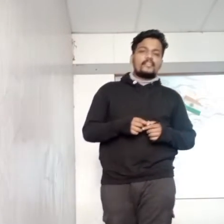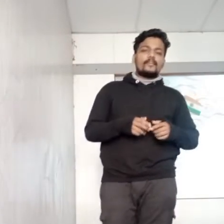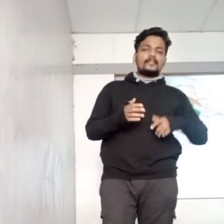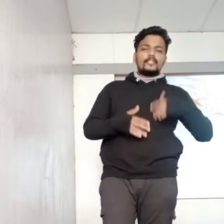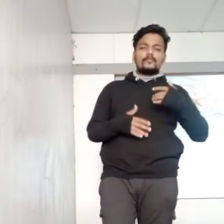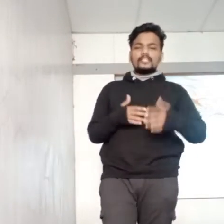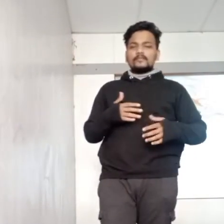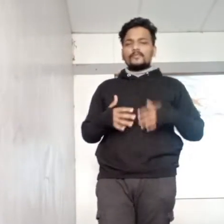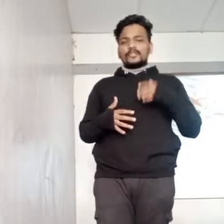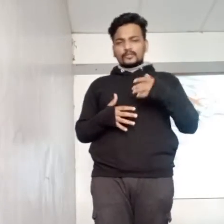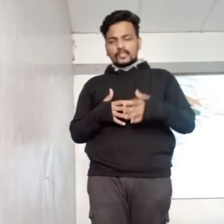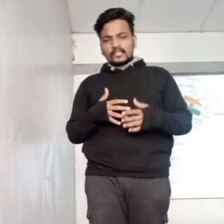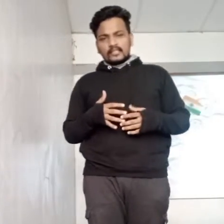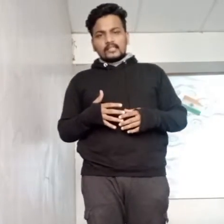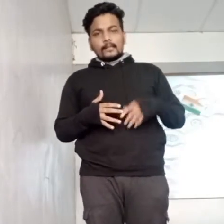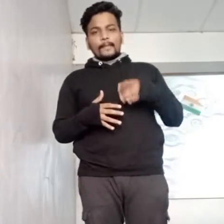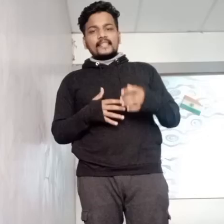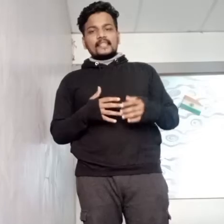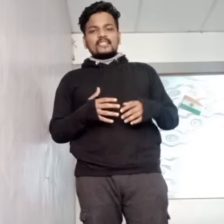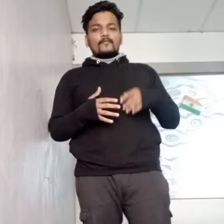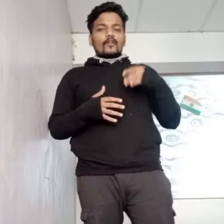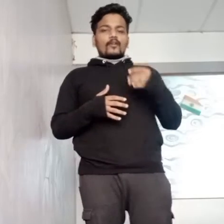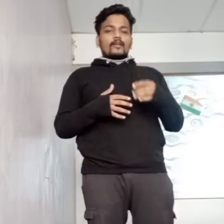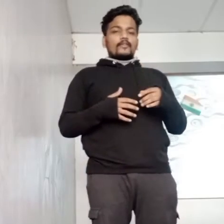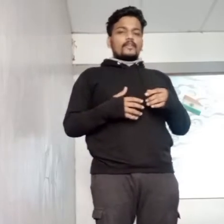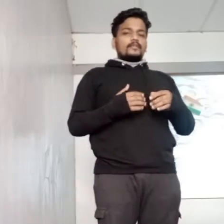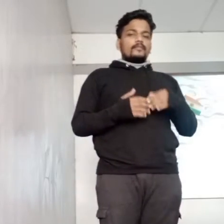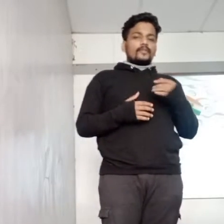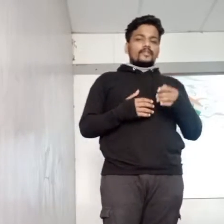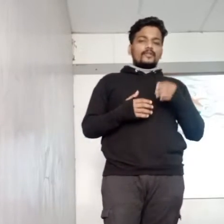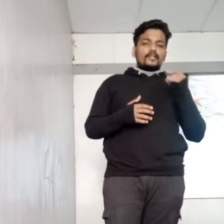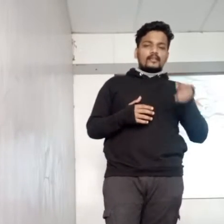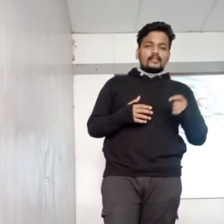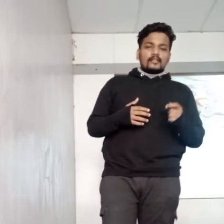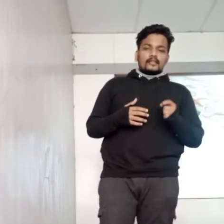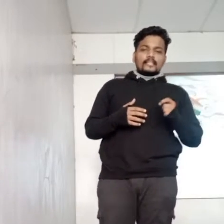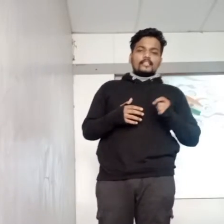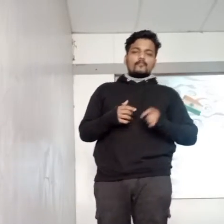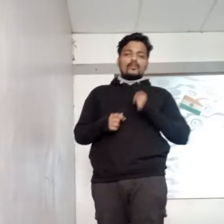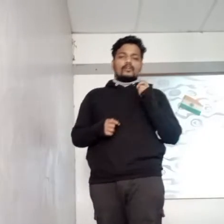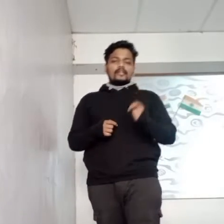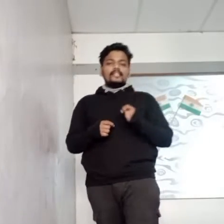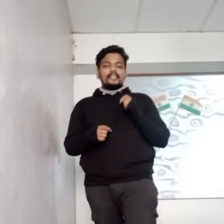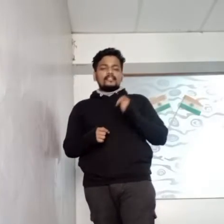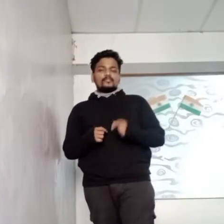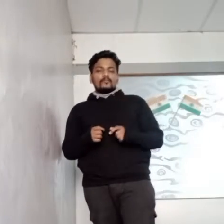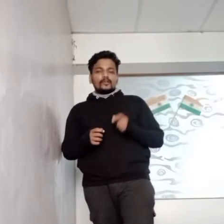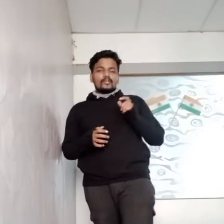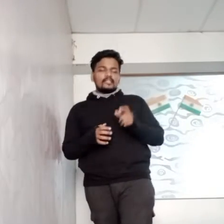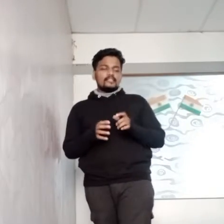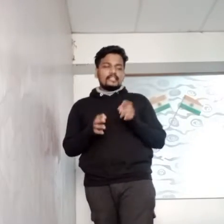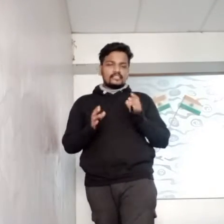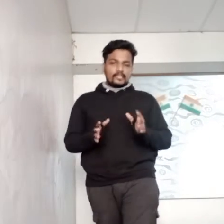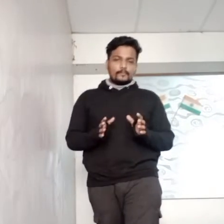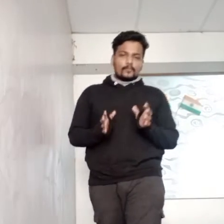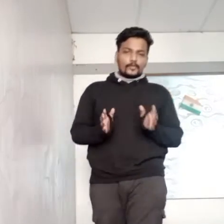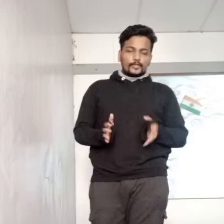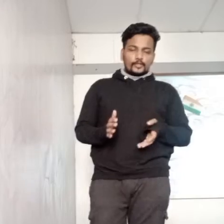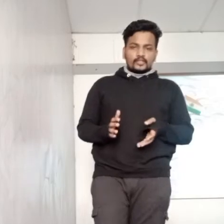are giving some particular methods for giving some particular data for running and stopping or clean that thread of a particular